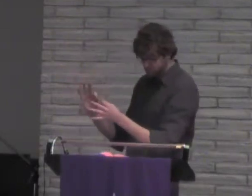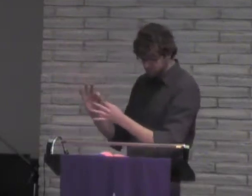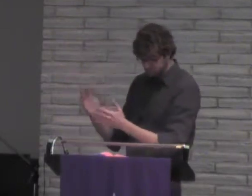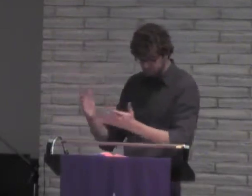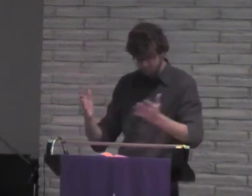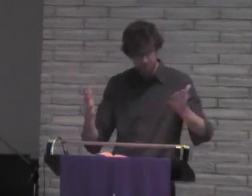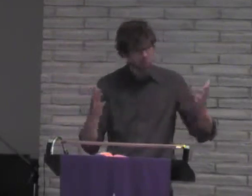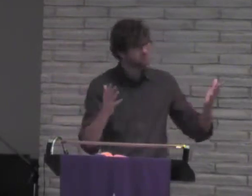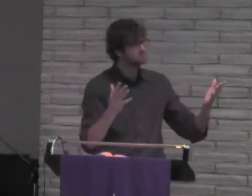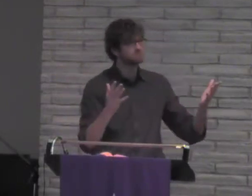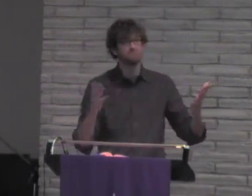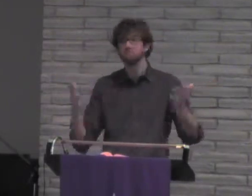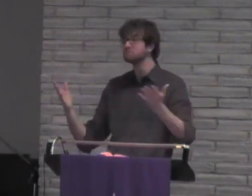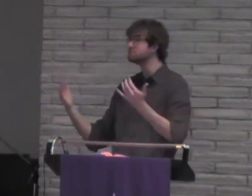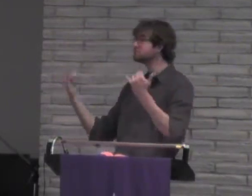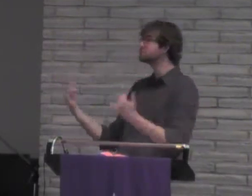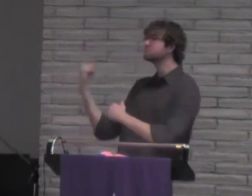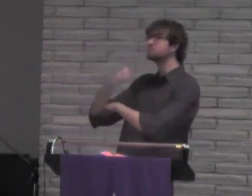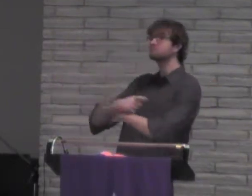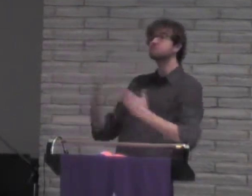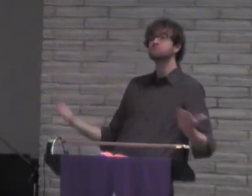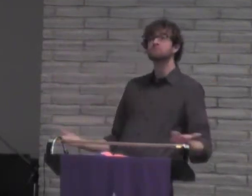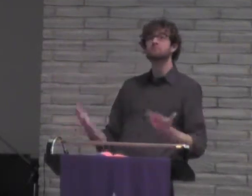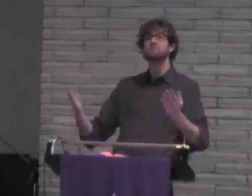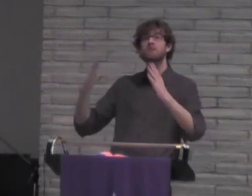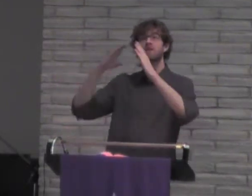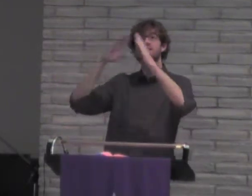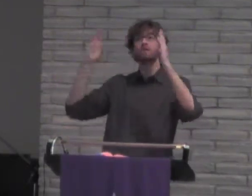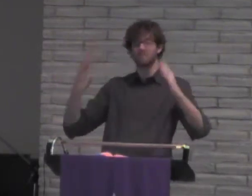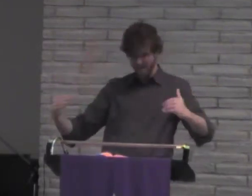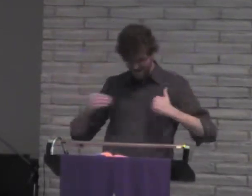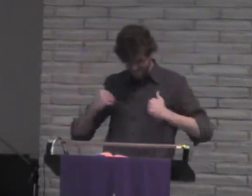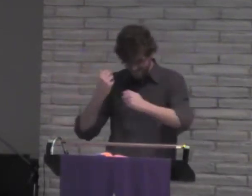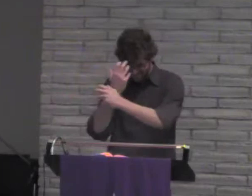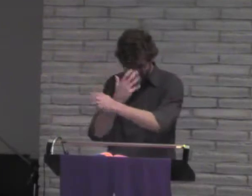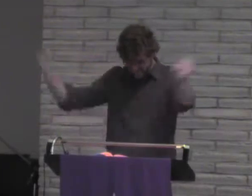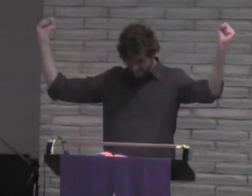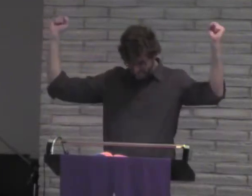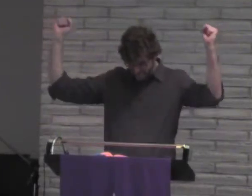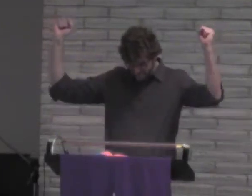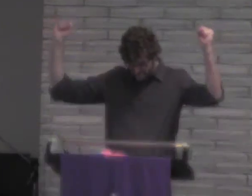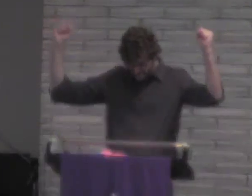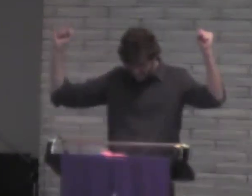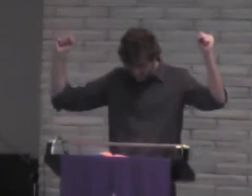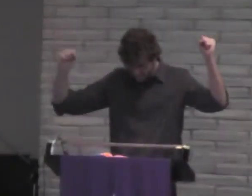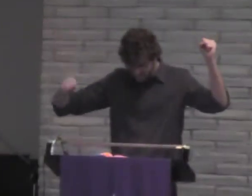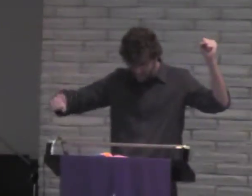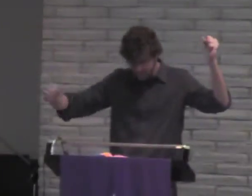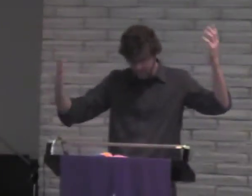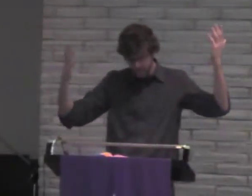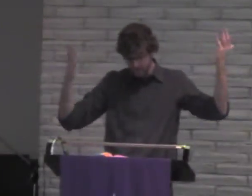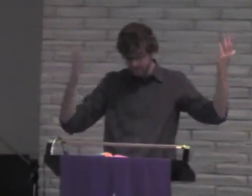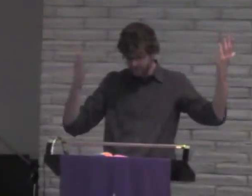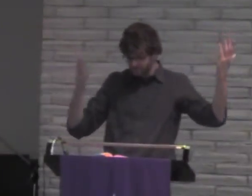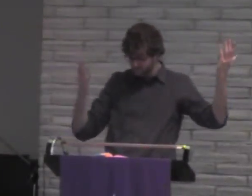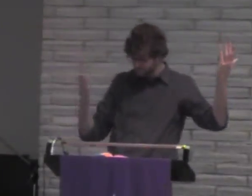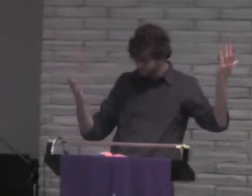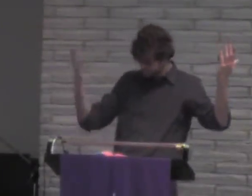the amount." Jesus said to him, "Today salvation has come to this house,